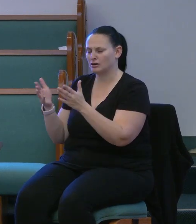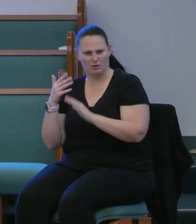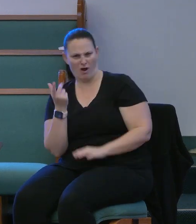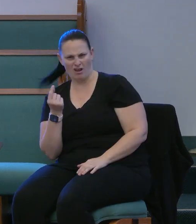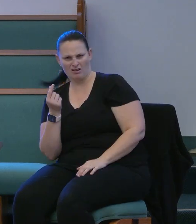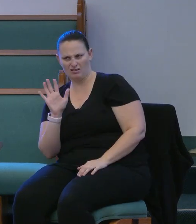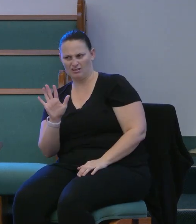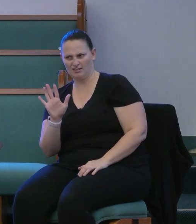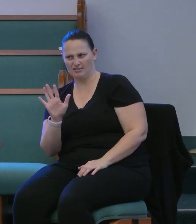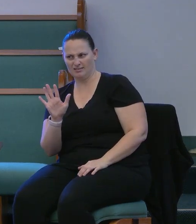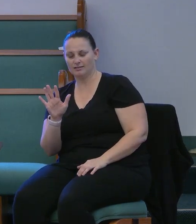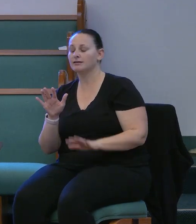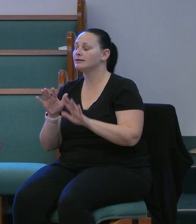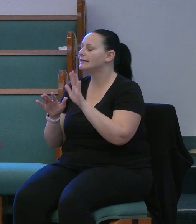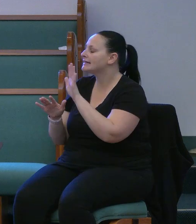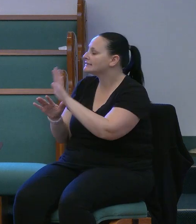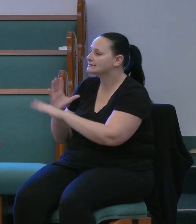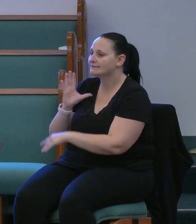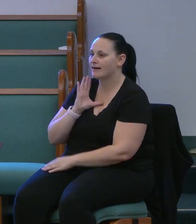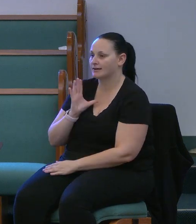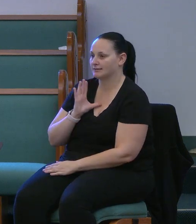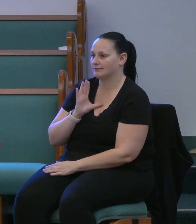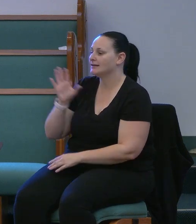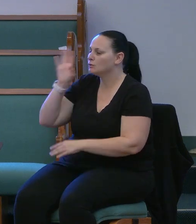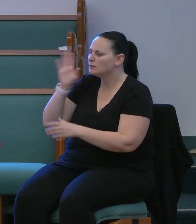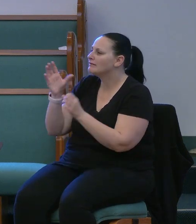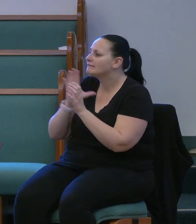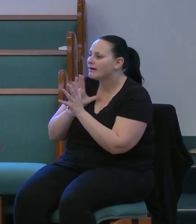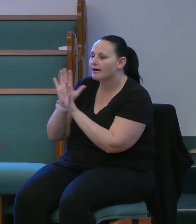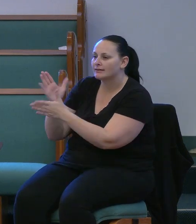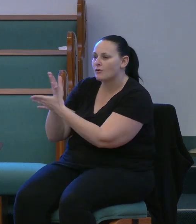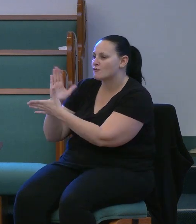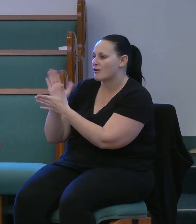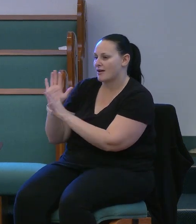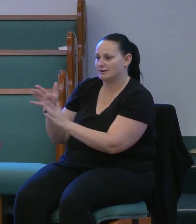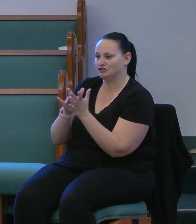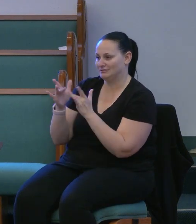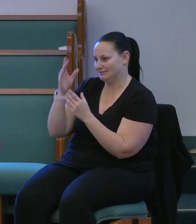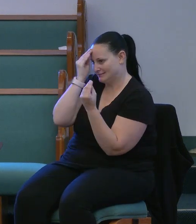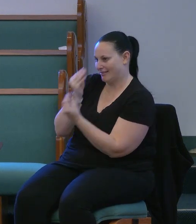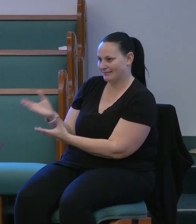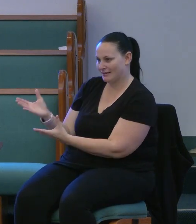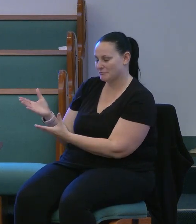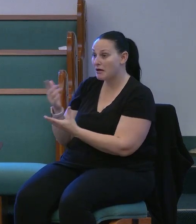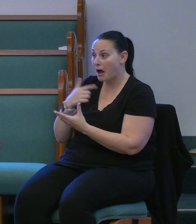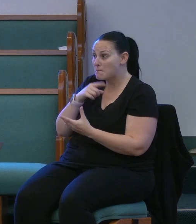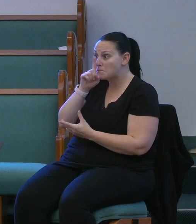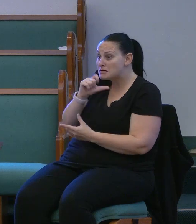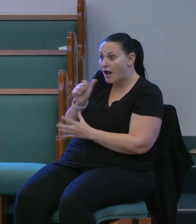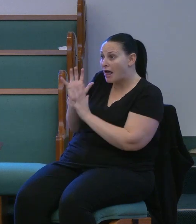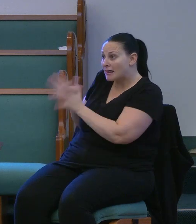Wait, what? It's okay. It's gonna be fine, is what Jesus is saying. I'm not leaving you